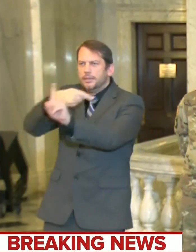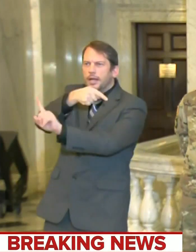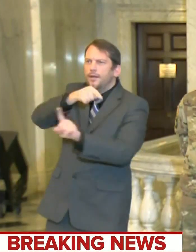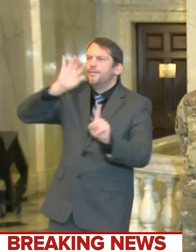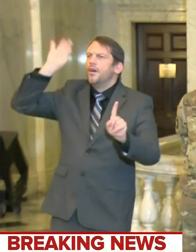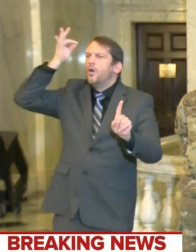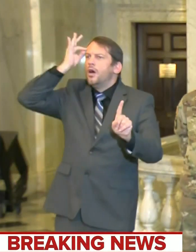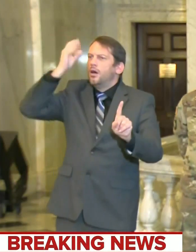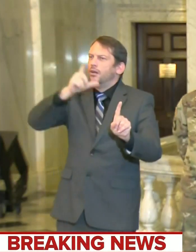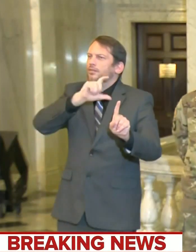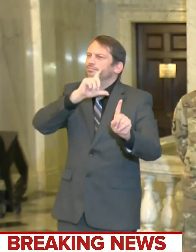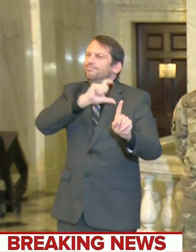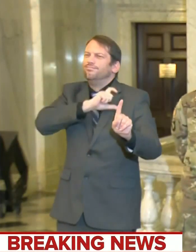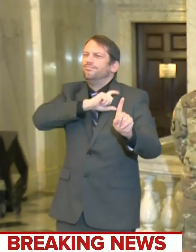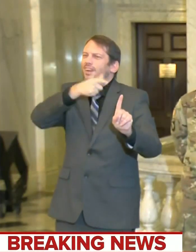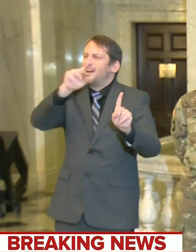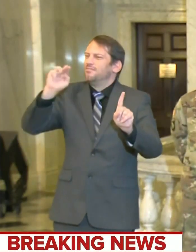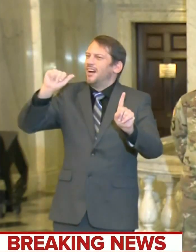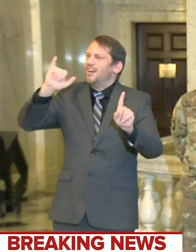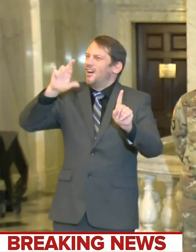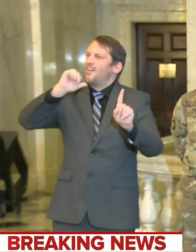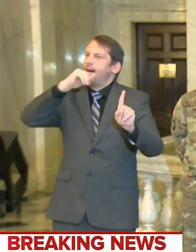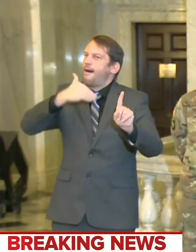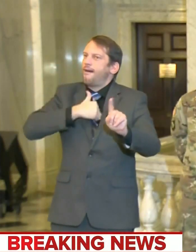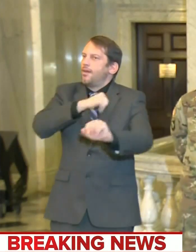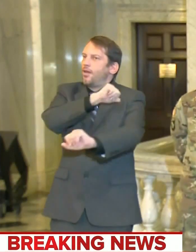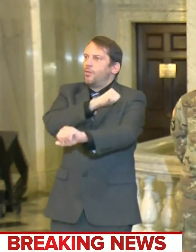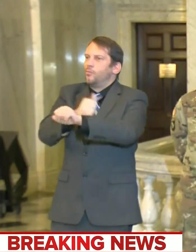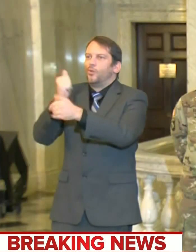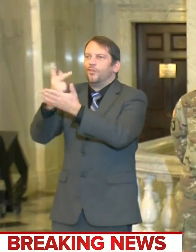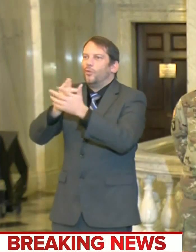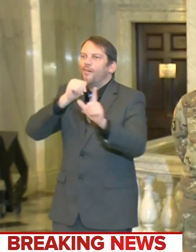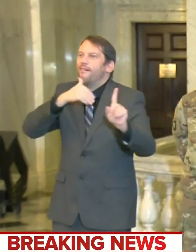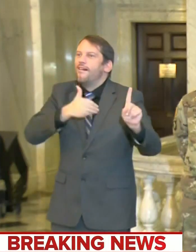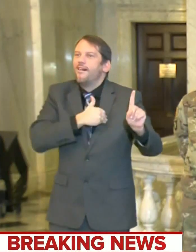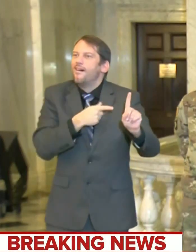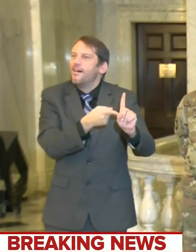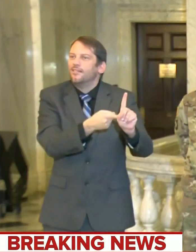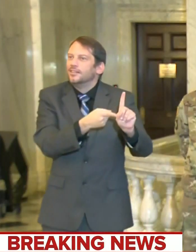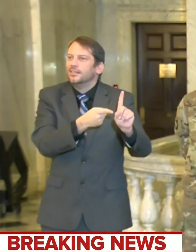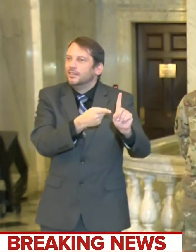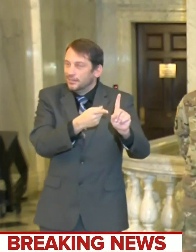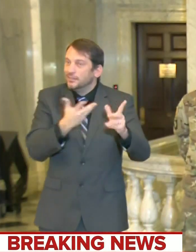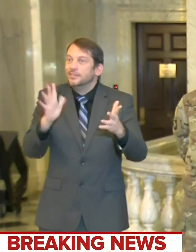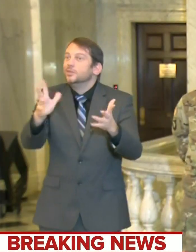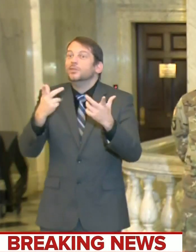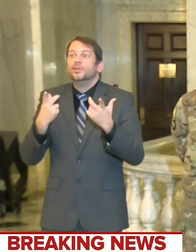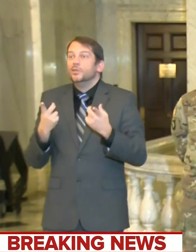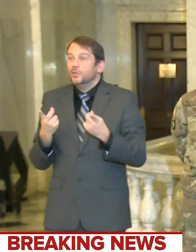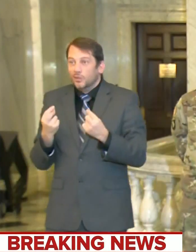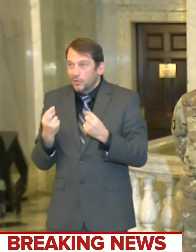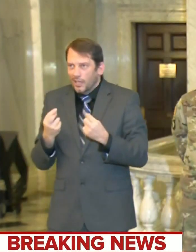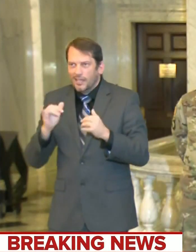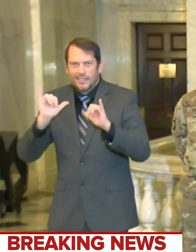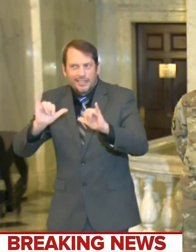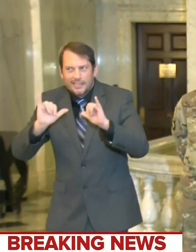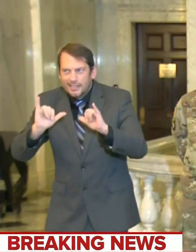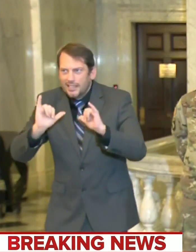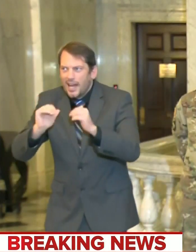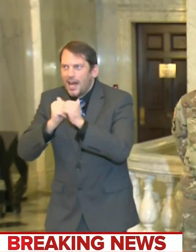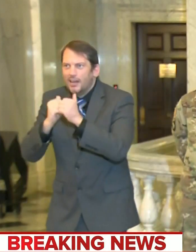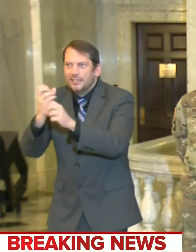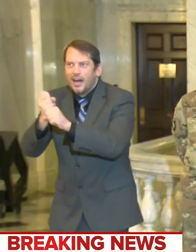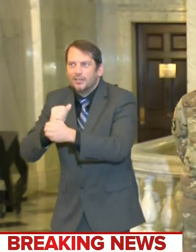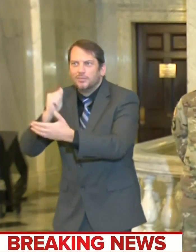authority over the Guard, and we must receive approval from the Secretary of Defense before we're able to send our